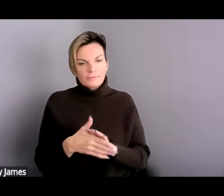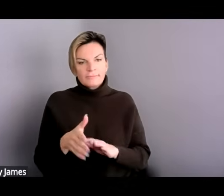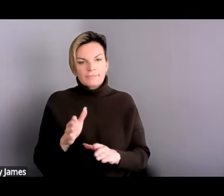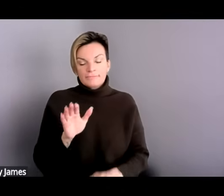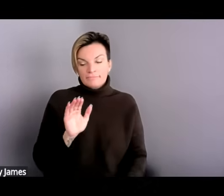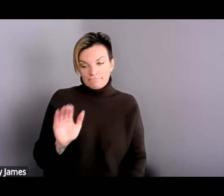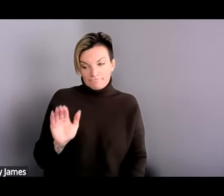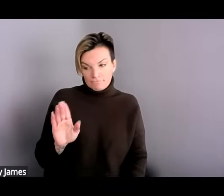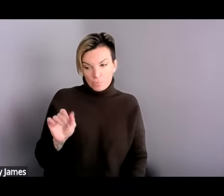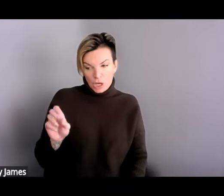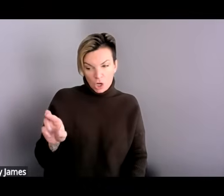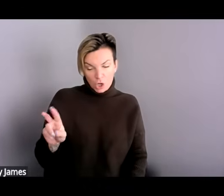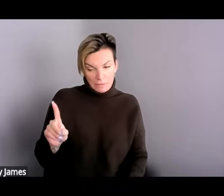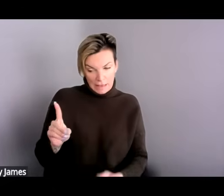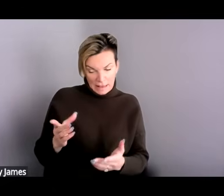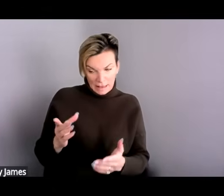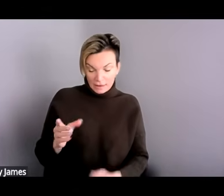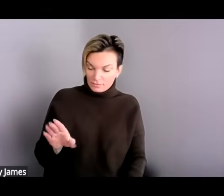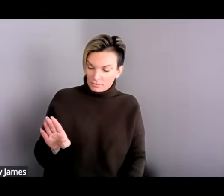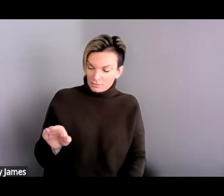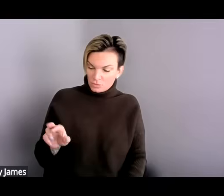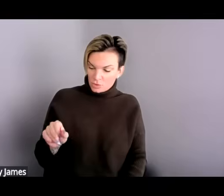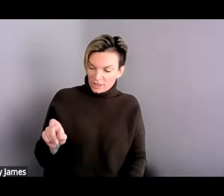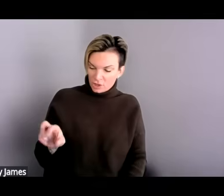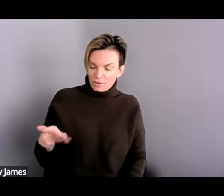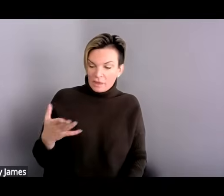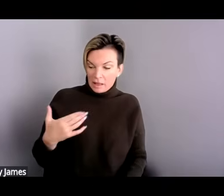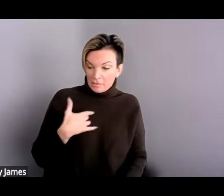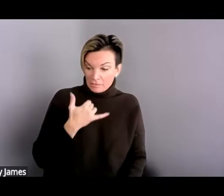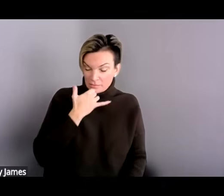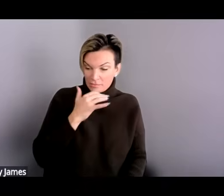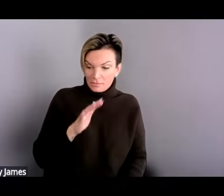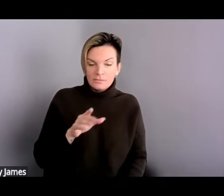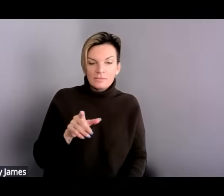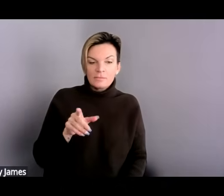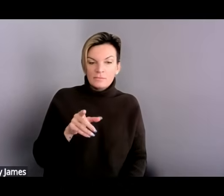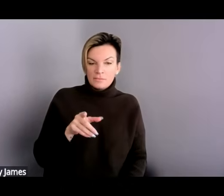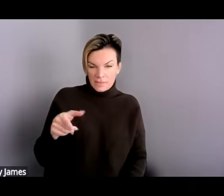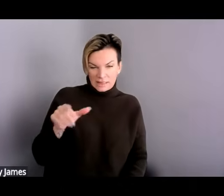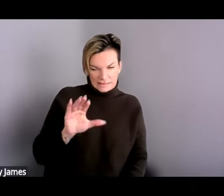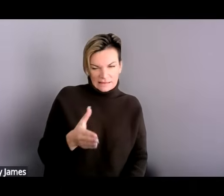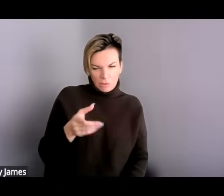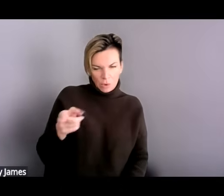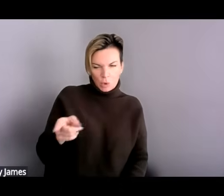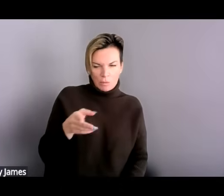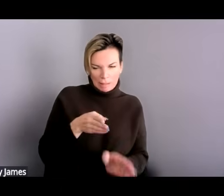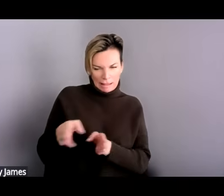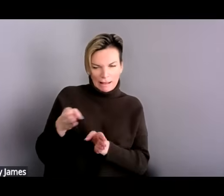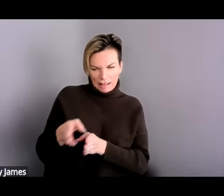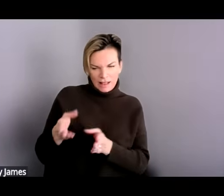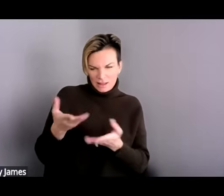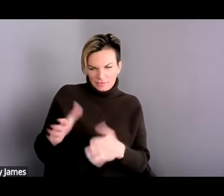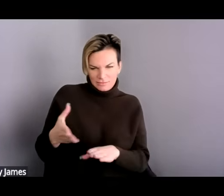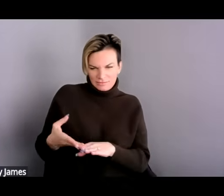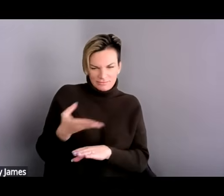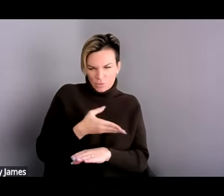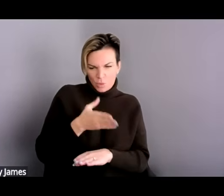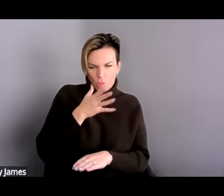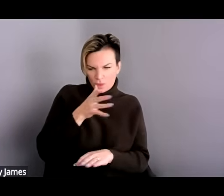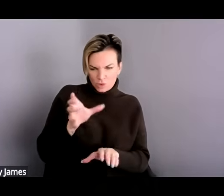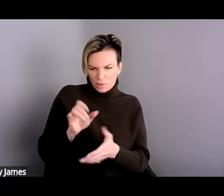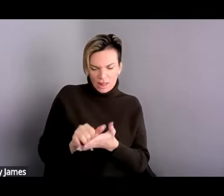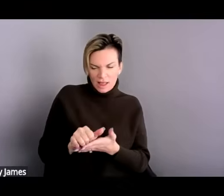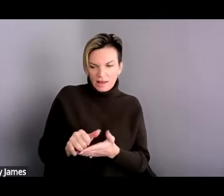mean, really, this is what you guys would do anyway, right? Exactly. And, and,